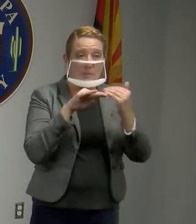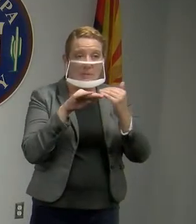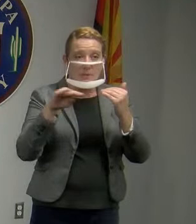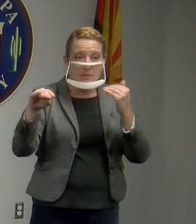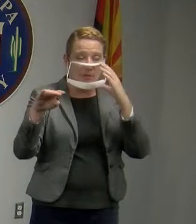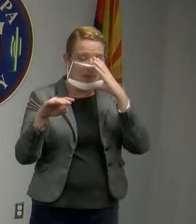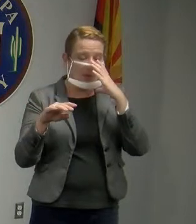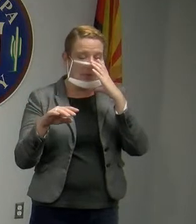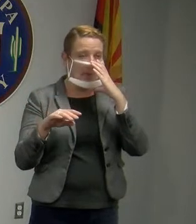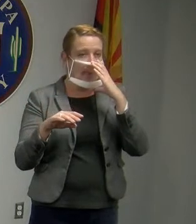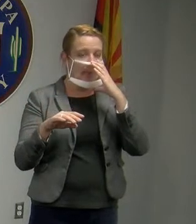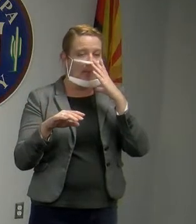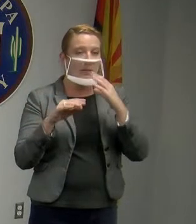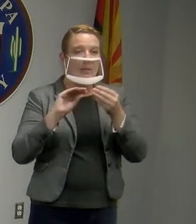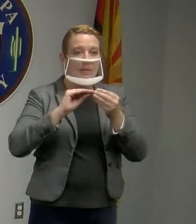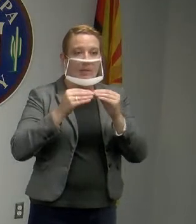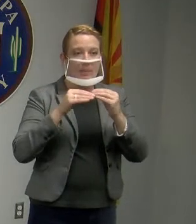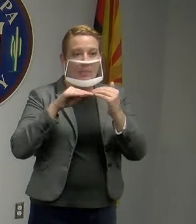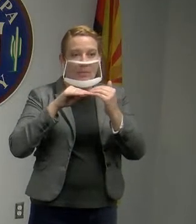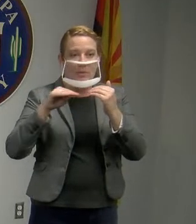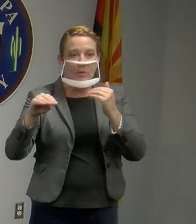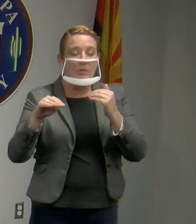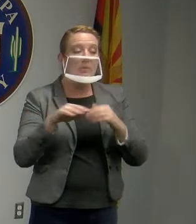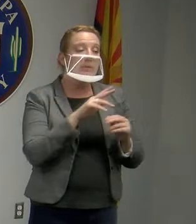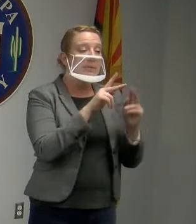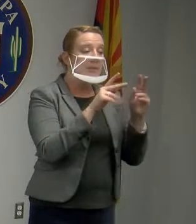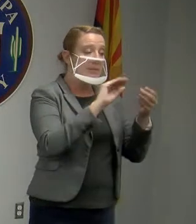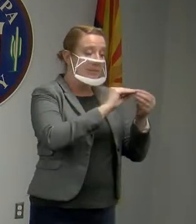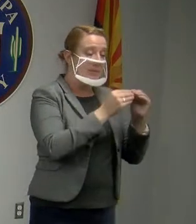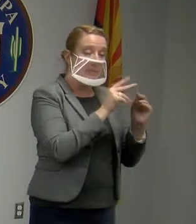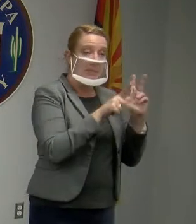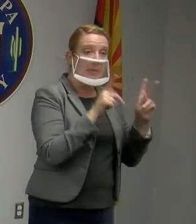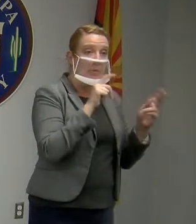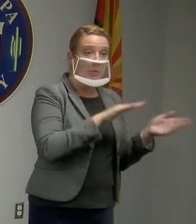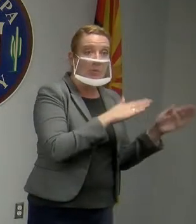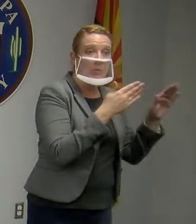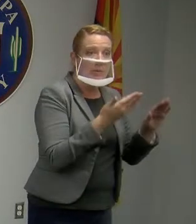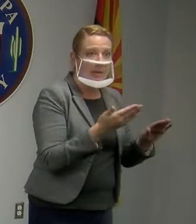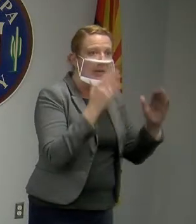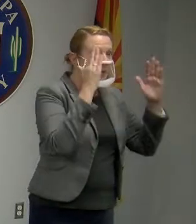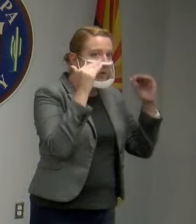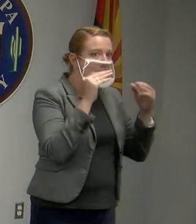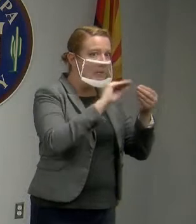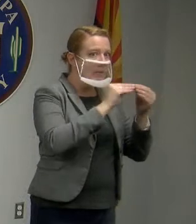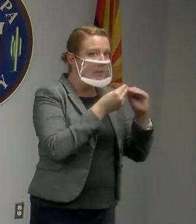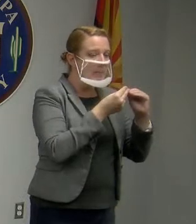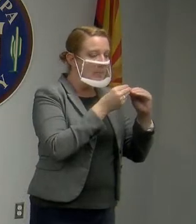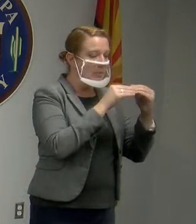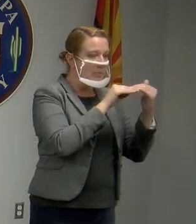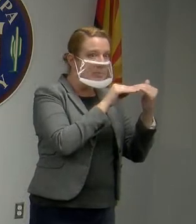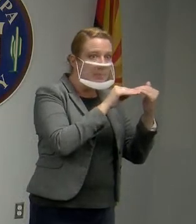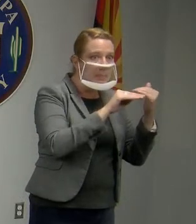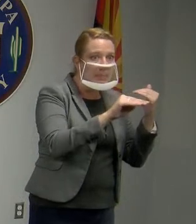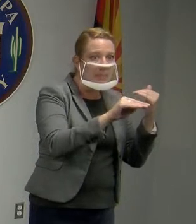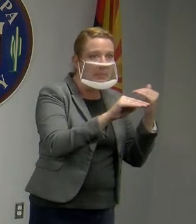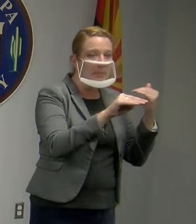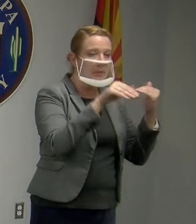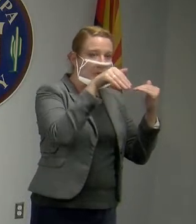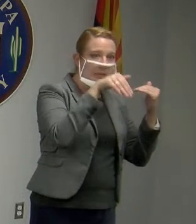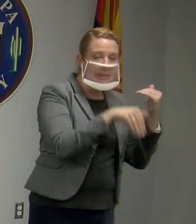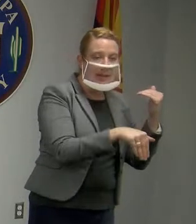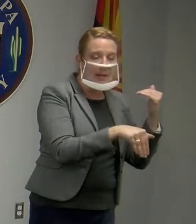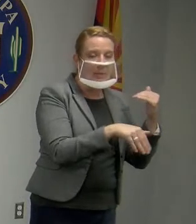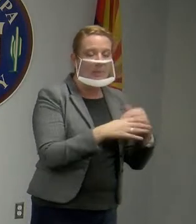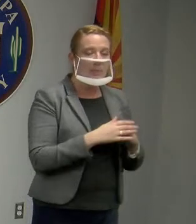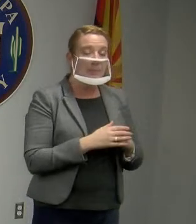because those always lag a couple weeks behind each other. So that's our general status update. I can't comment on the